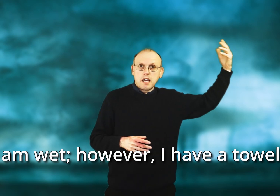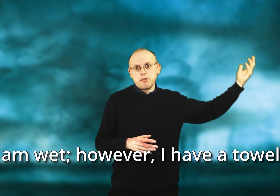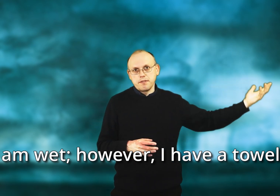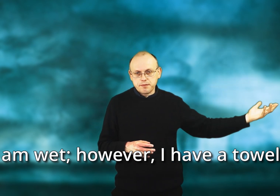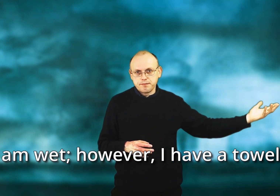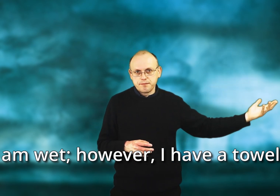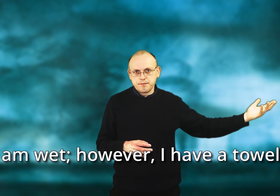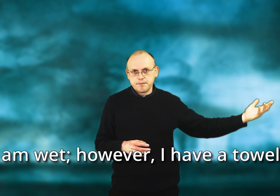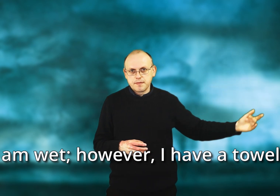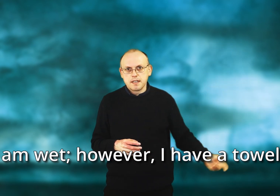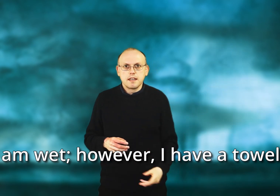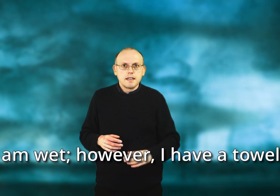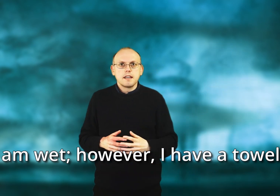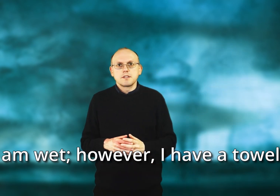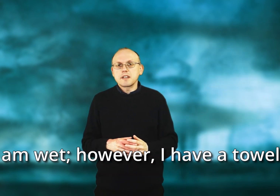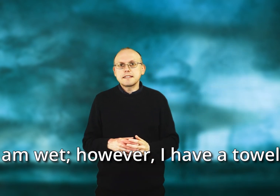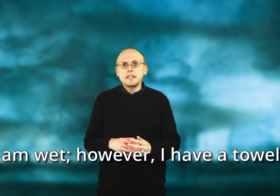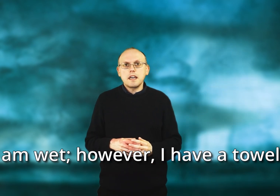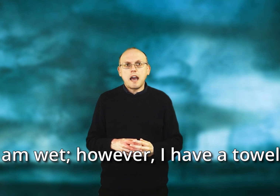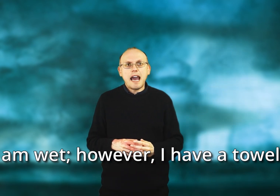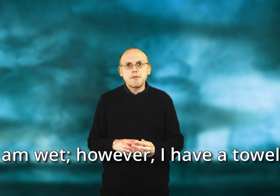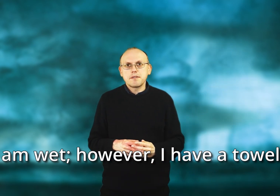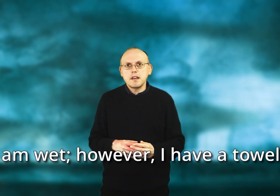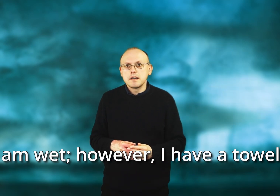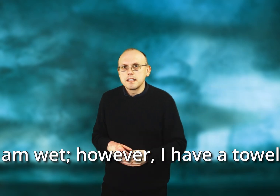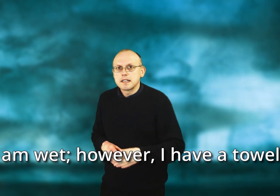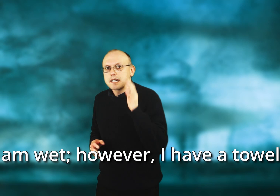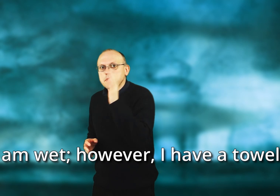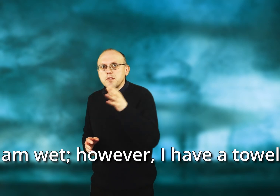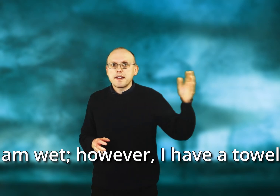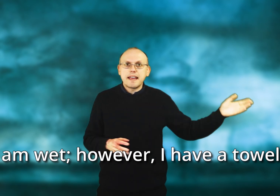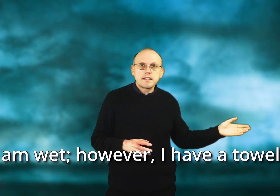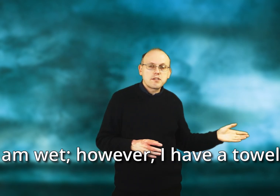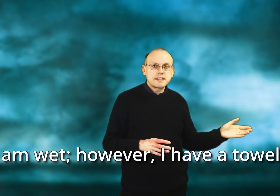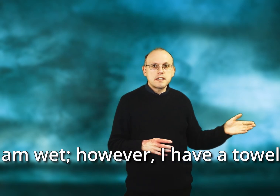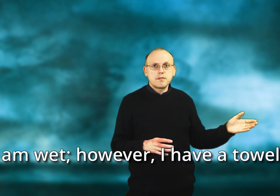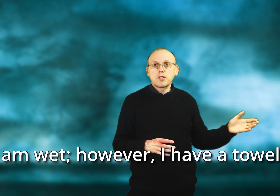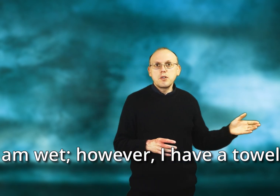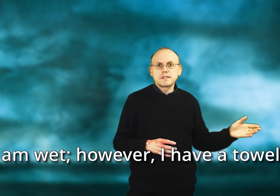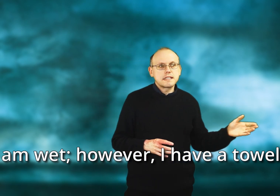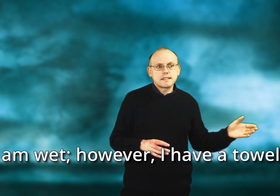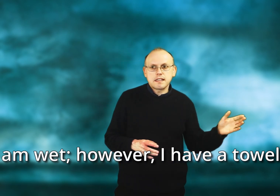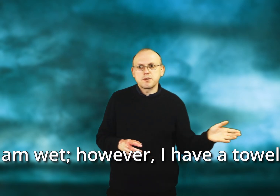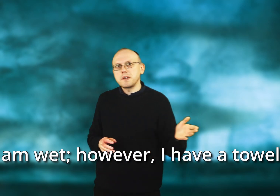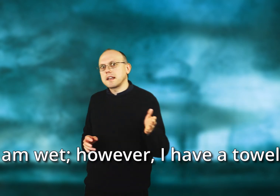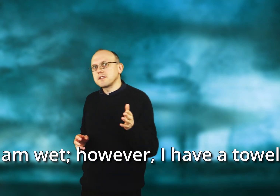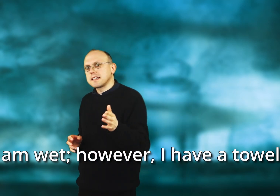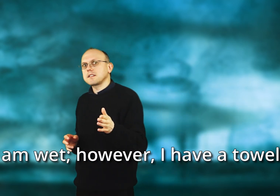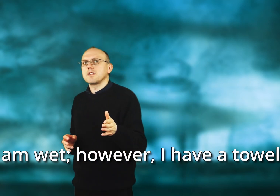however. So you can see here, however, can be moved at the end of the clause. It doesn't have to be at the start of the clause.